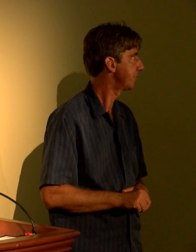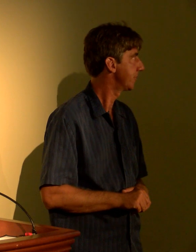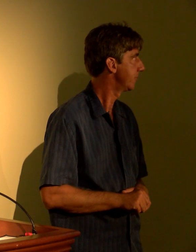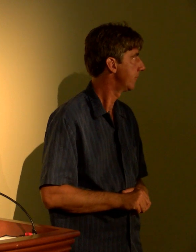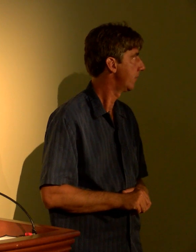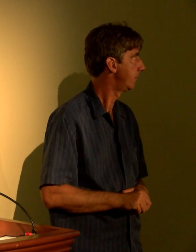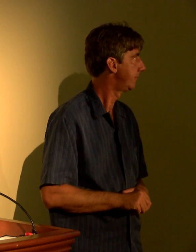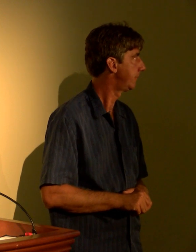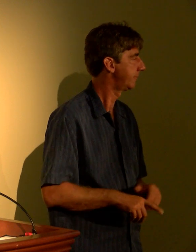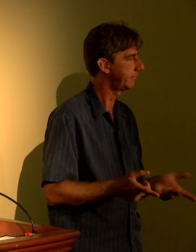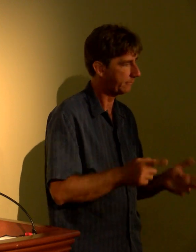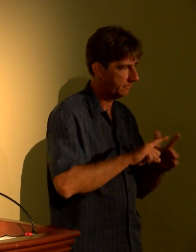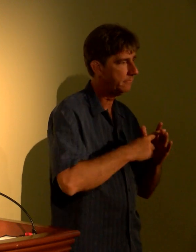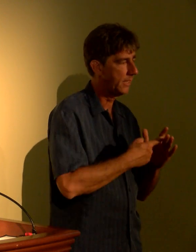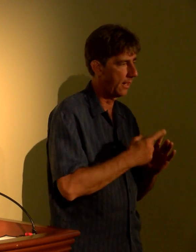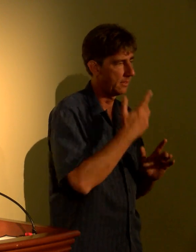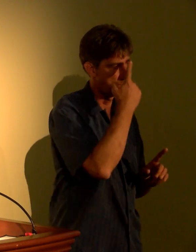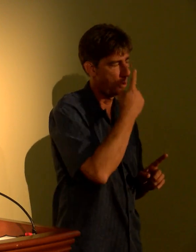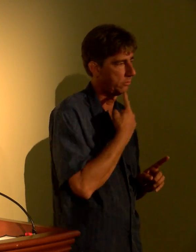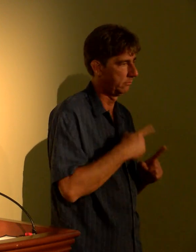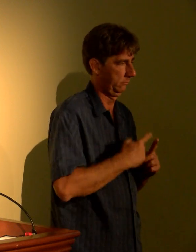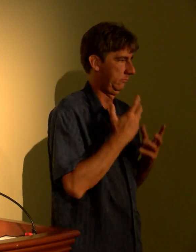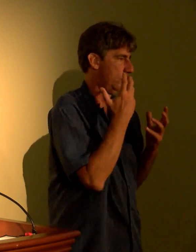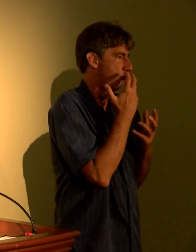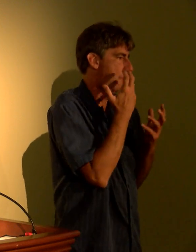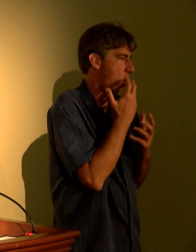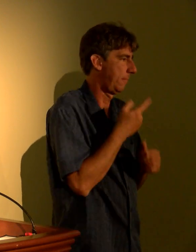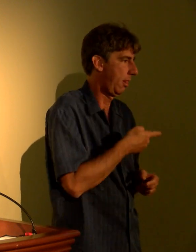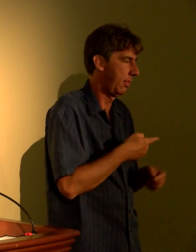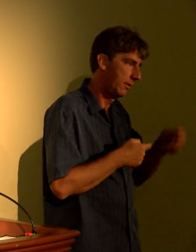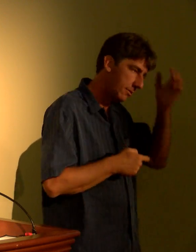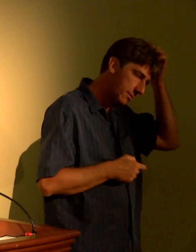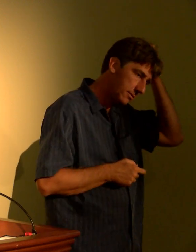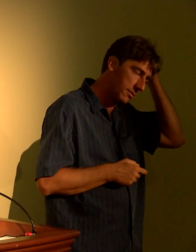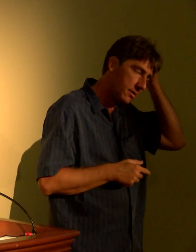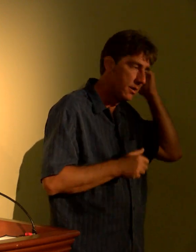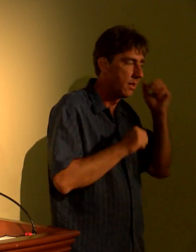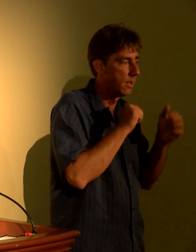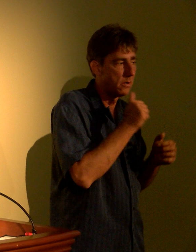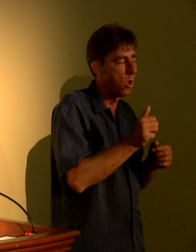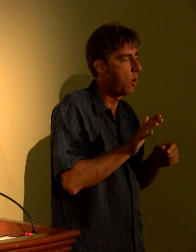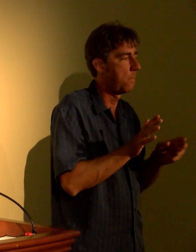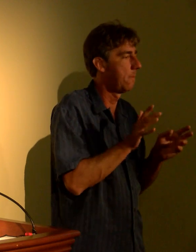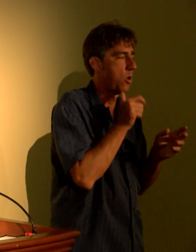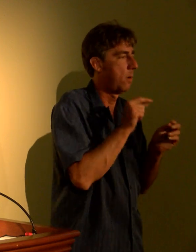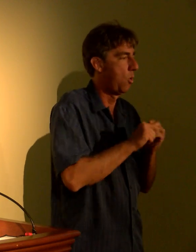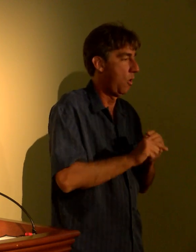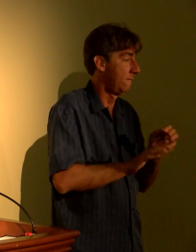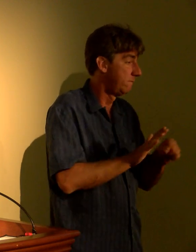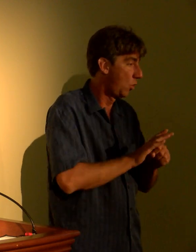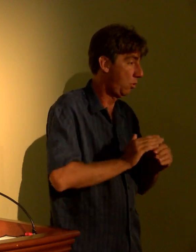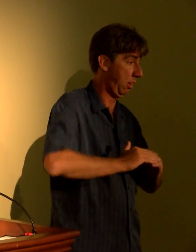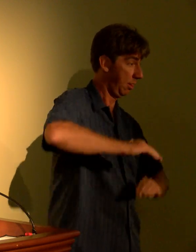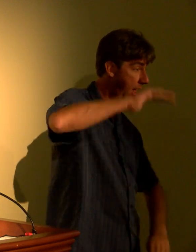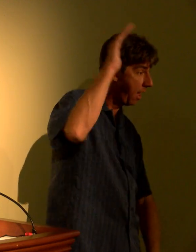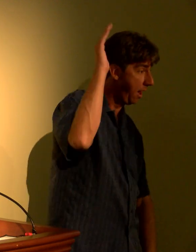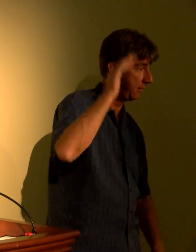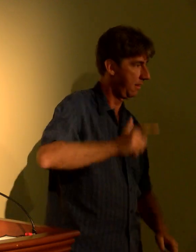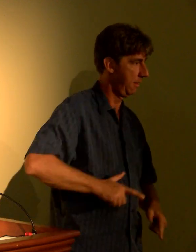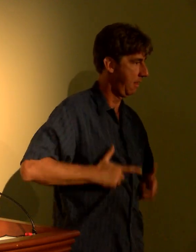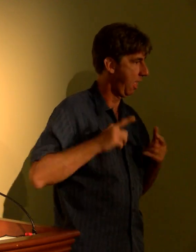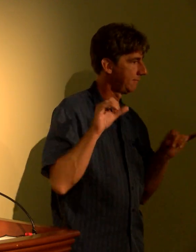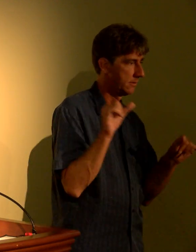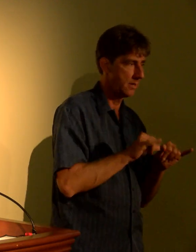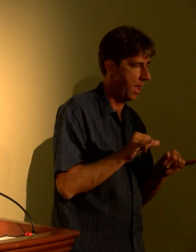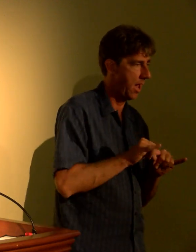that Pryor began to do are quite remarkable. They are no longer the full-length, life-size portraits that he did in Connecticut. He